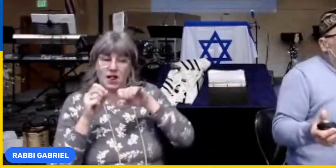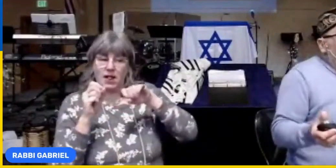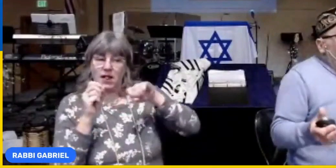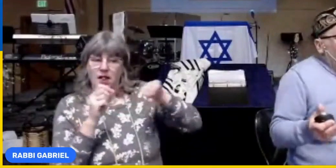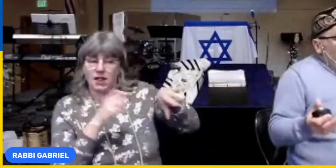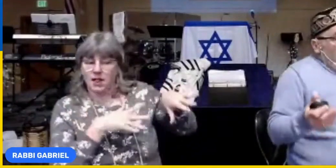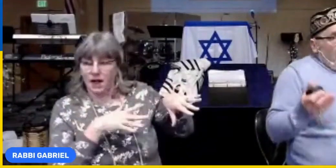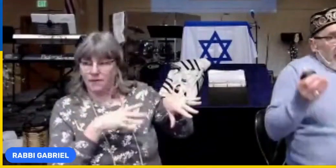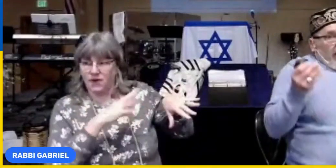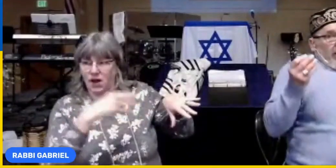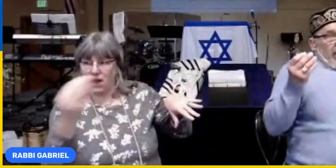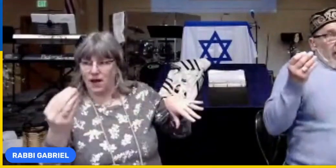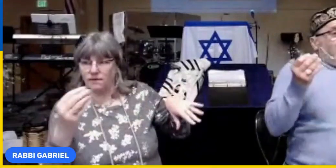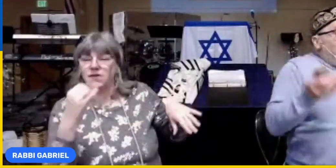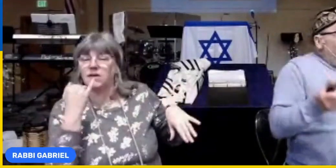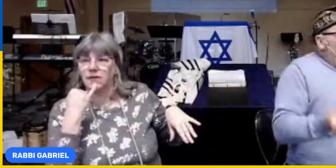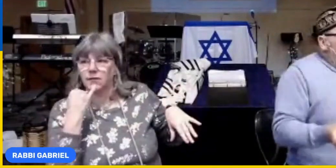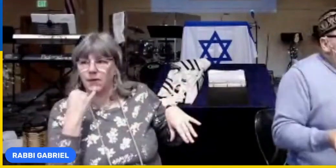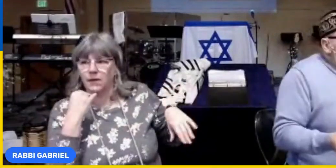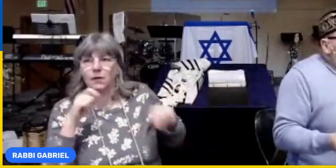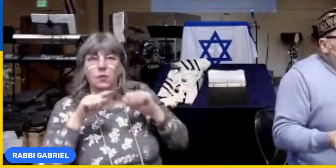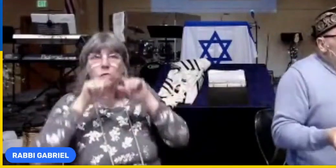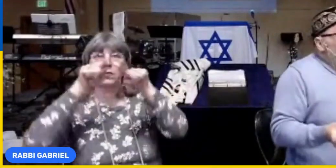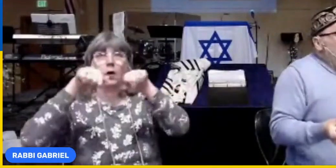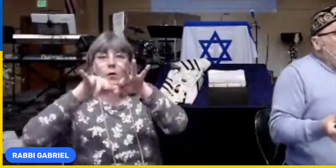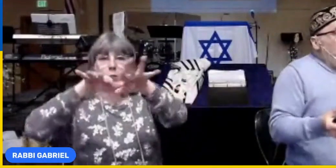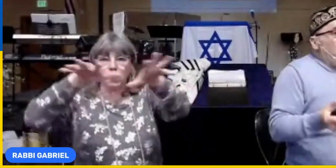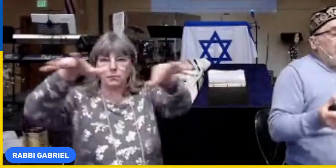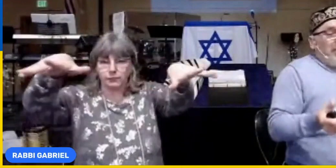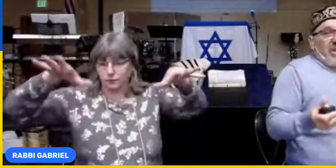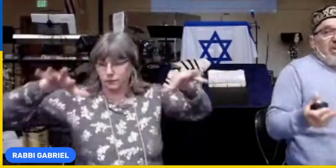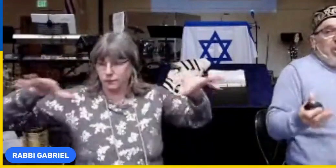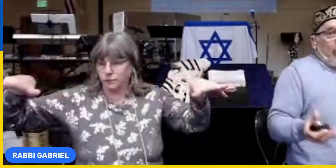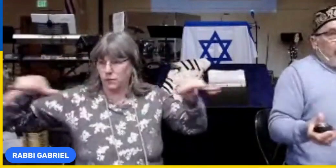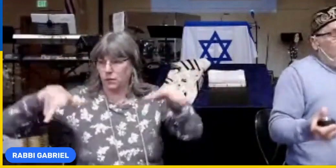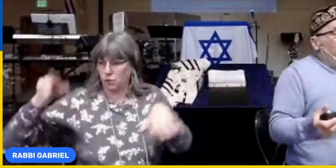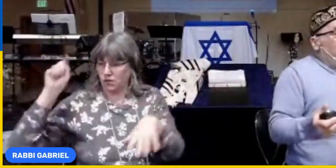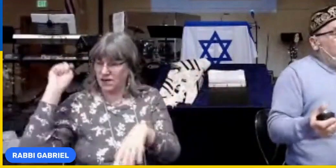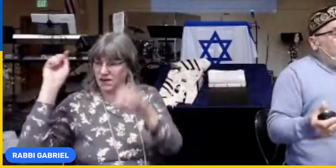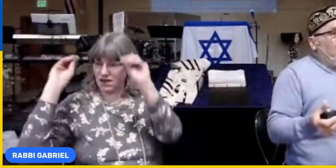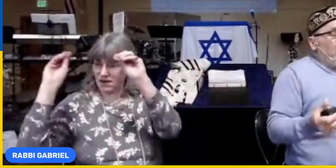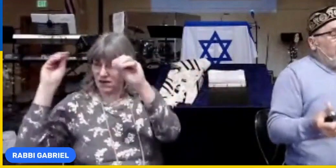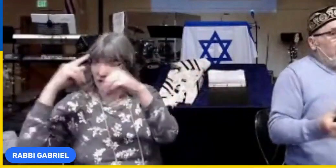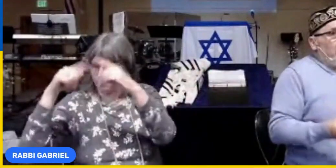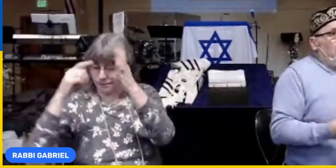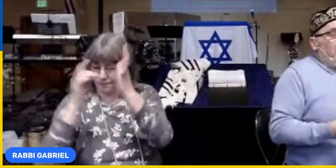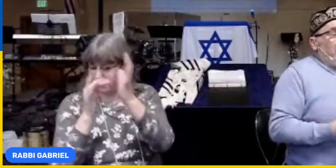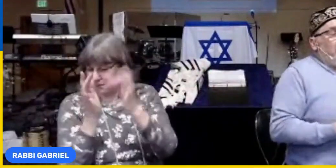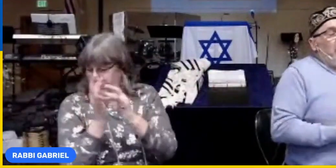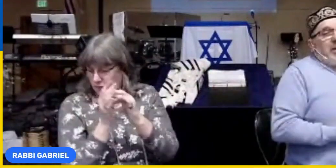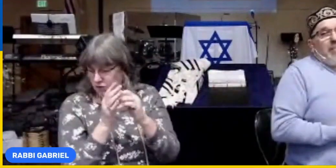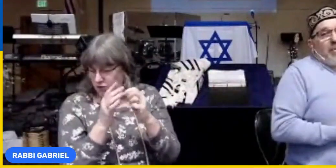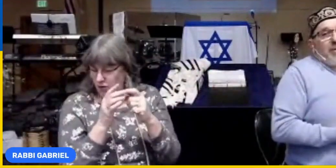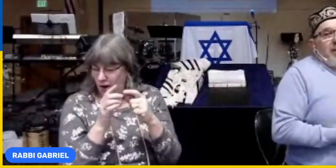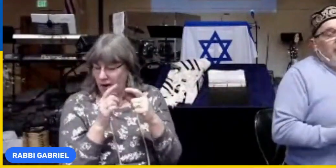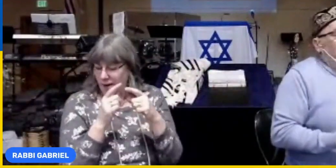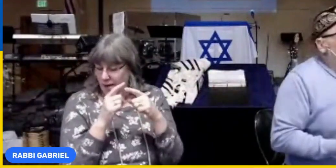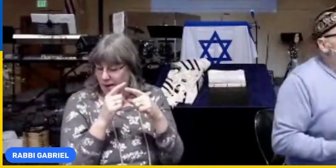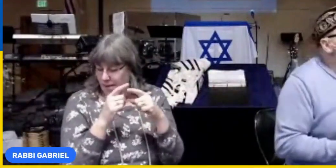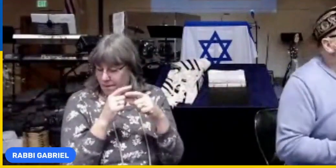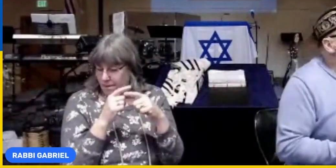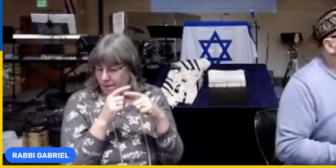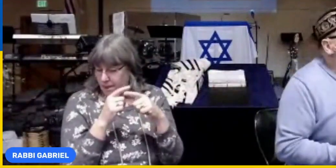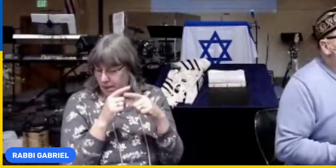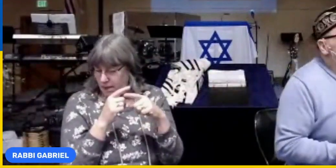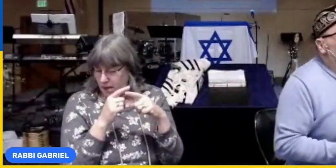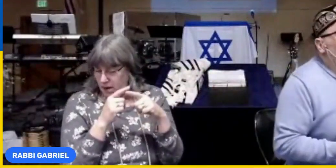You know, and at that time, there was something called, that a Roman emperor did,